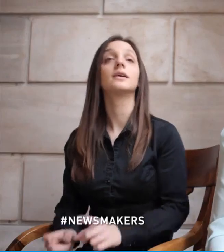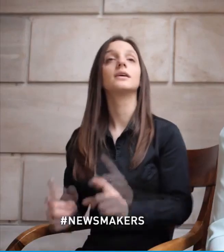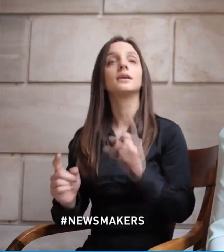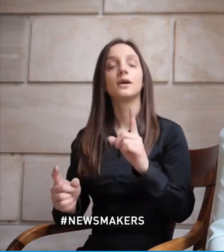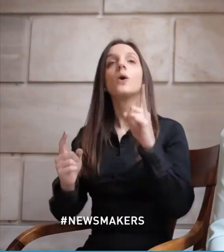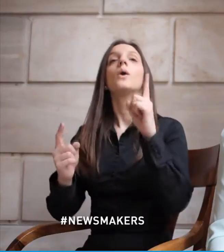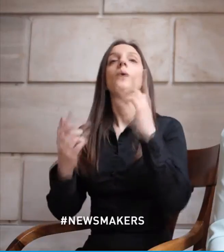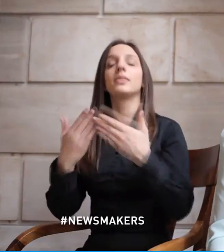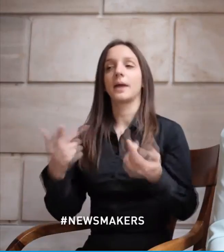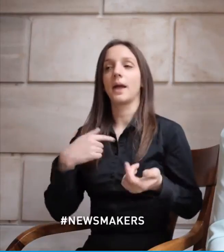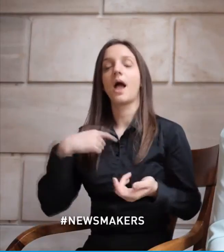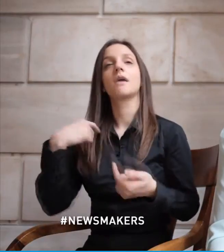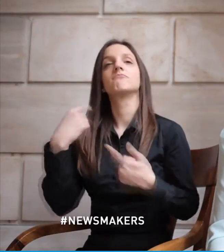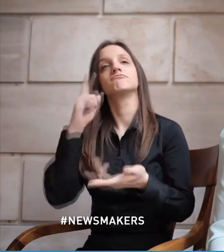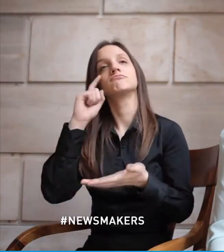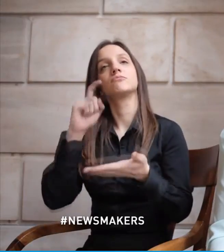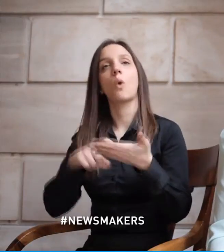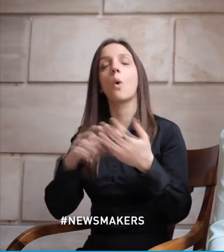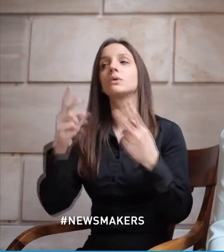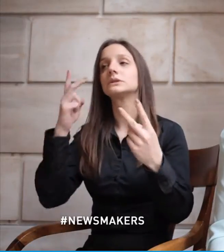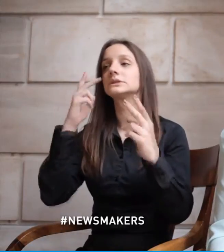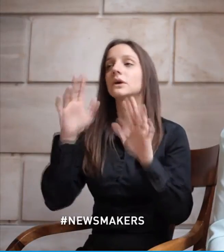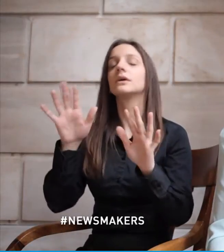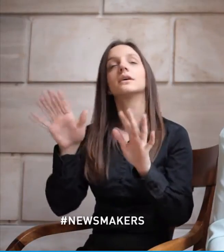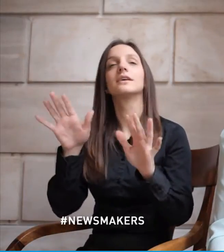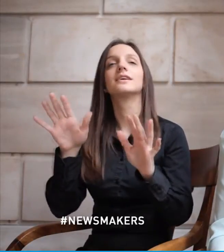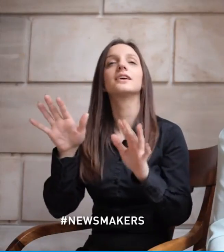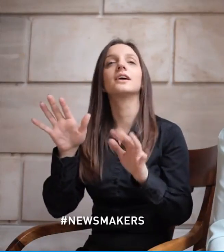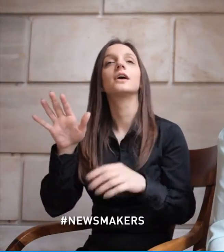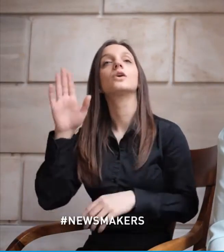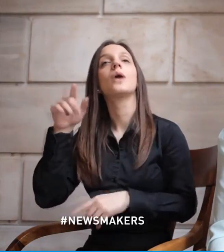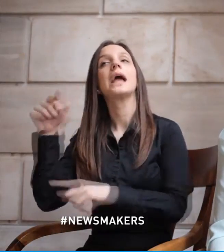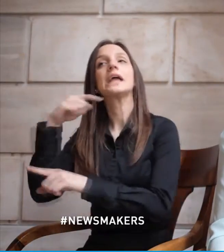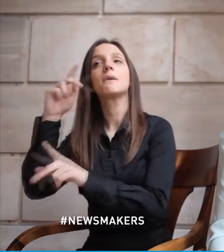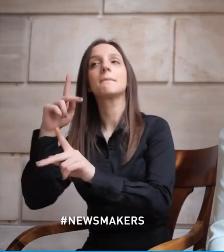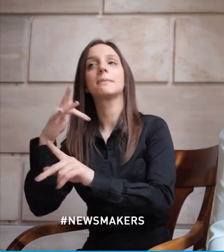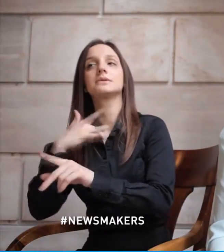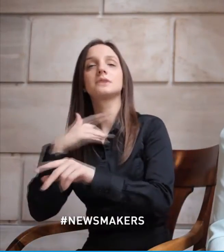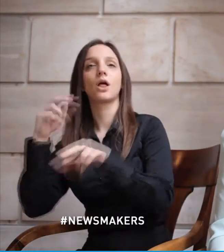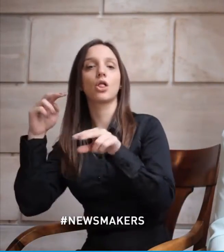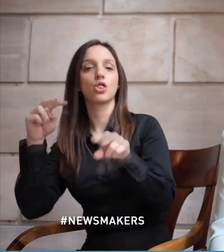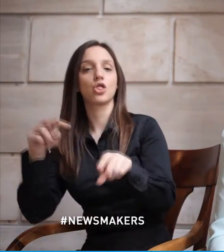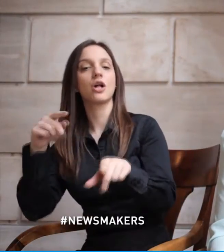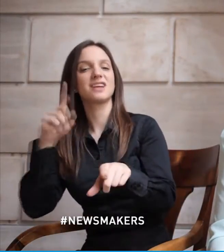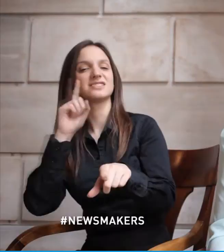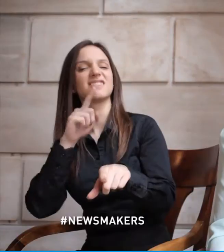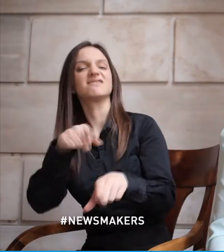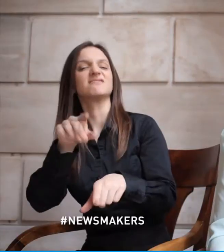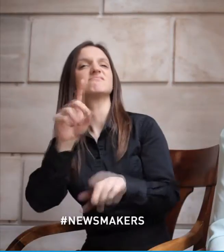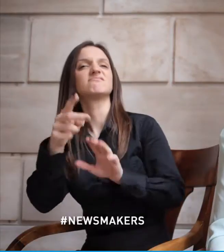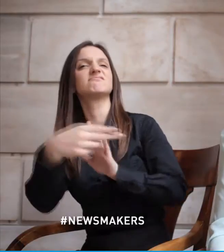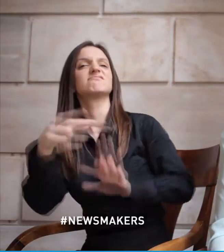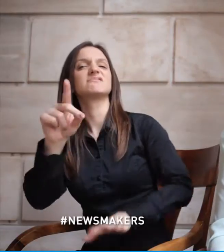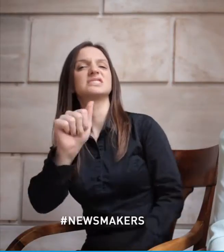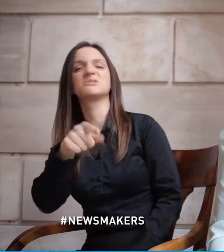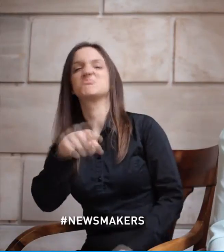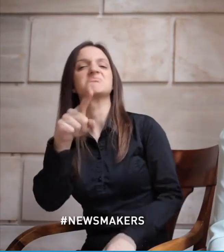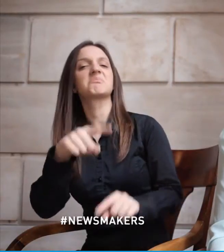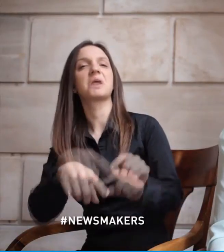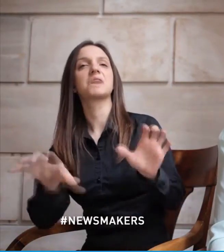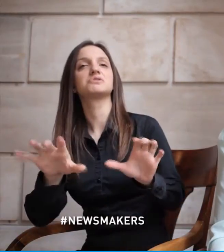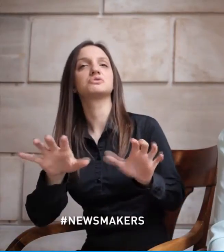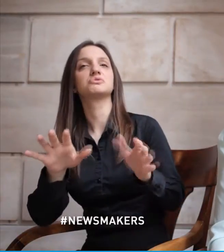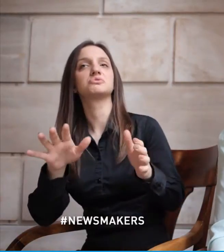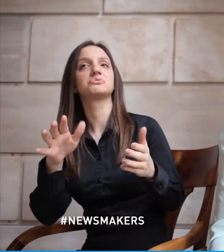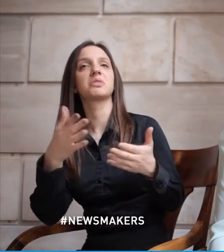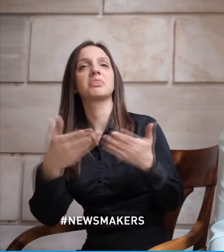One thing that I've noticed that hearing people look at deaf people really as they have a disability, and that they can't do things that the